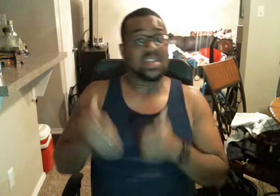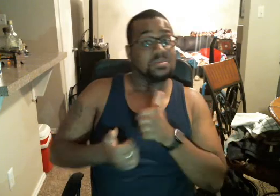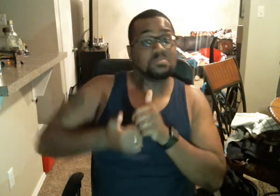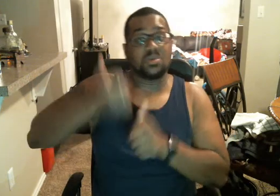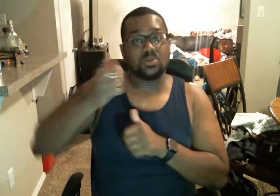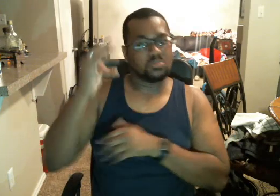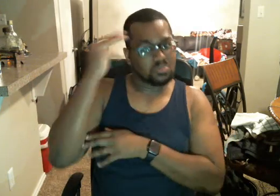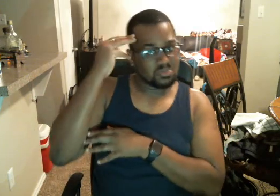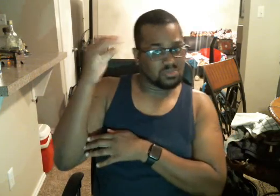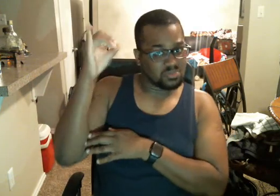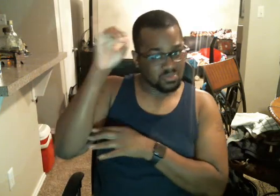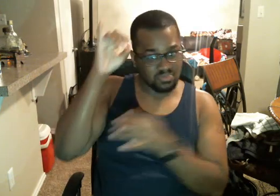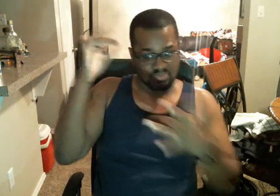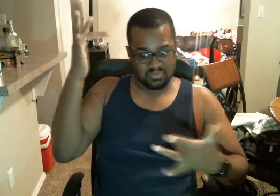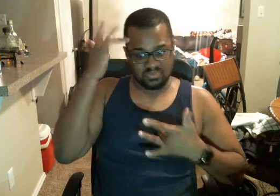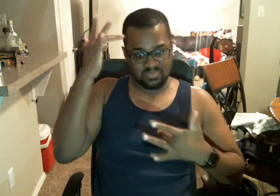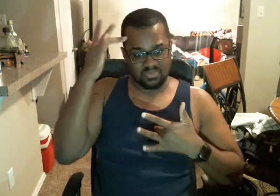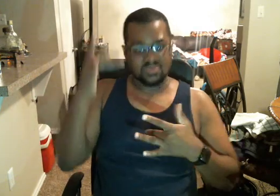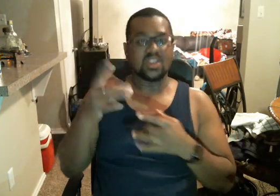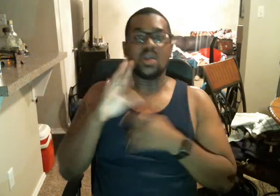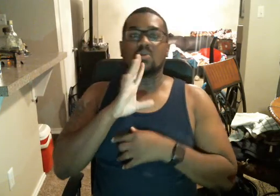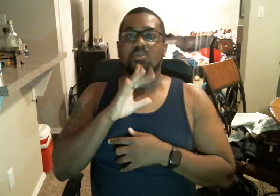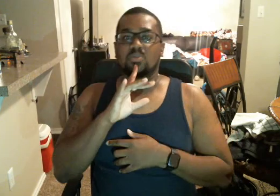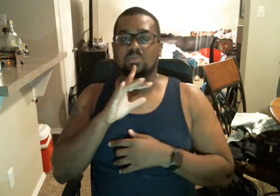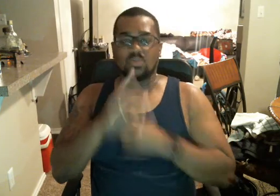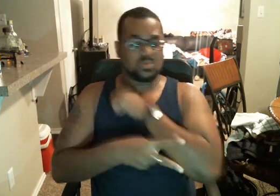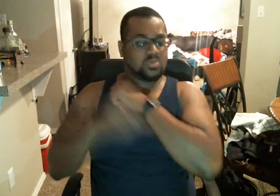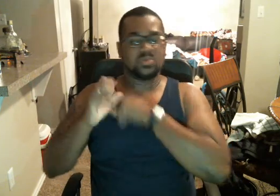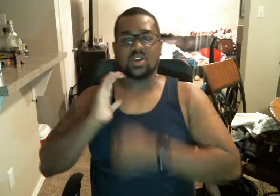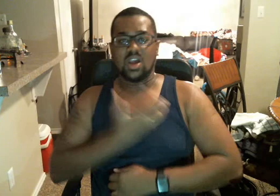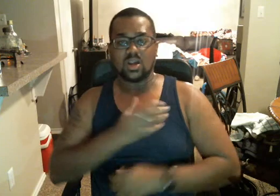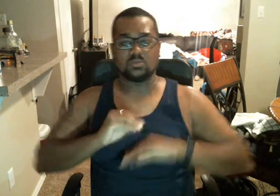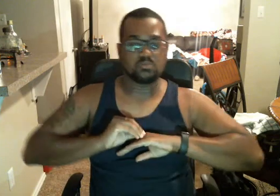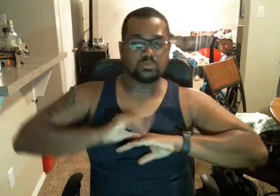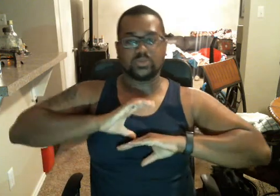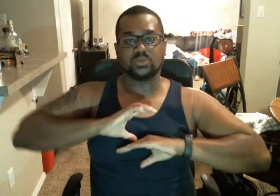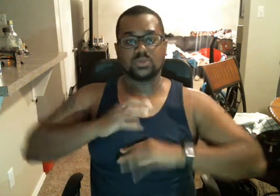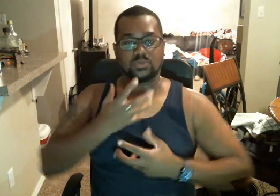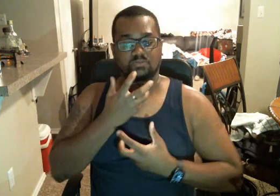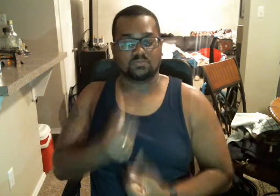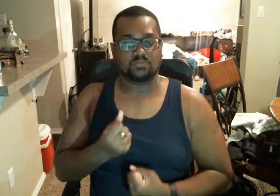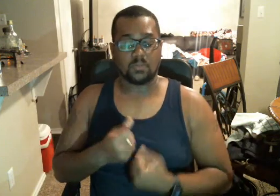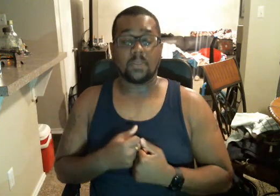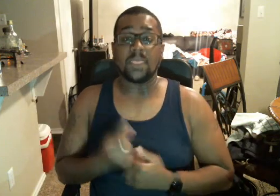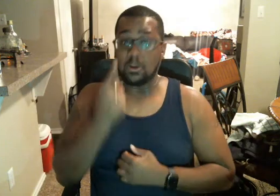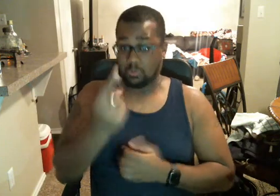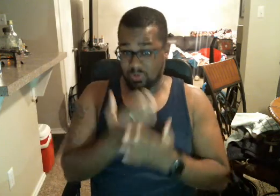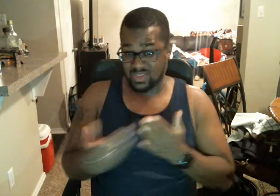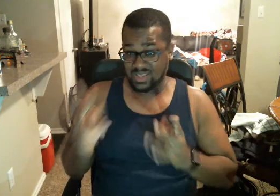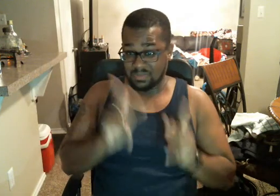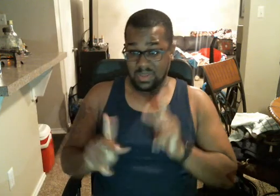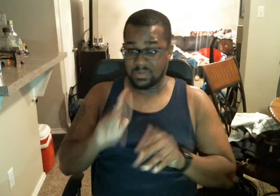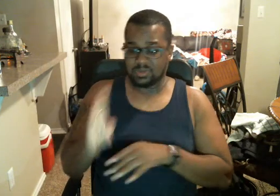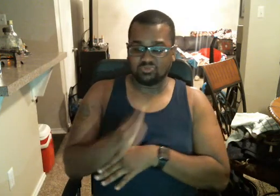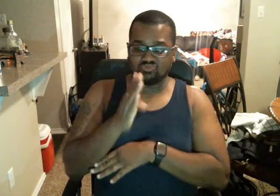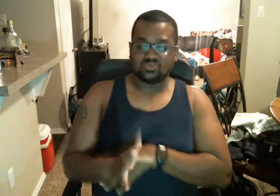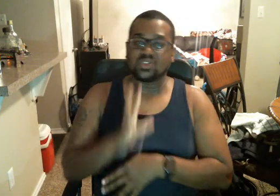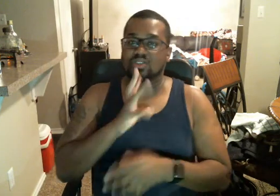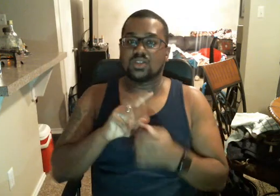our confidence. And that's the one thing that people don't often talk about, because everybody wants to think that